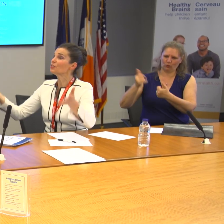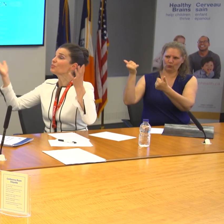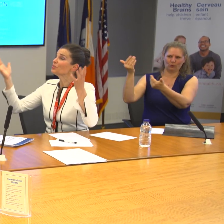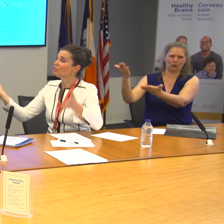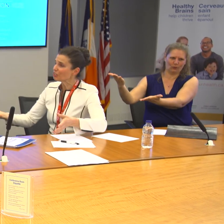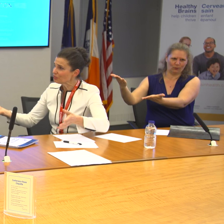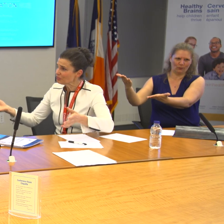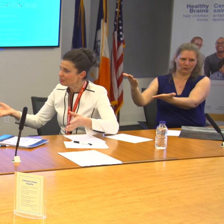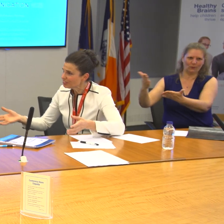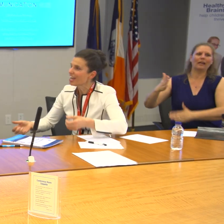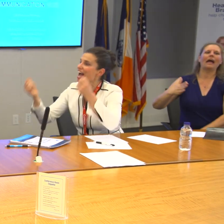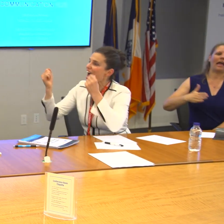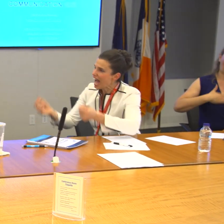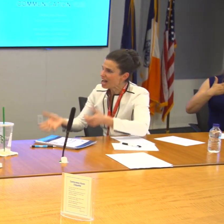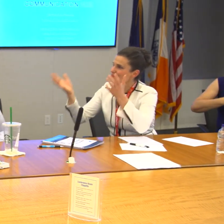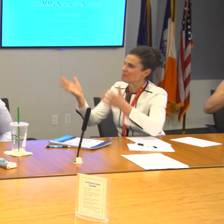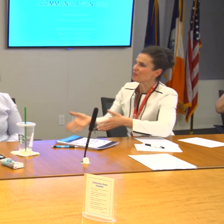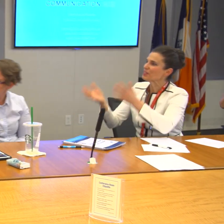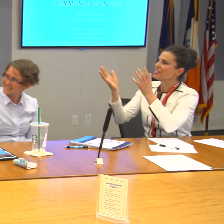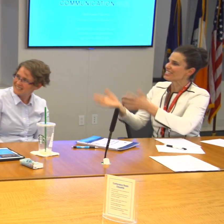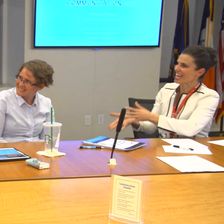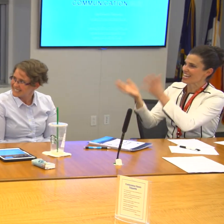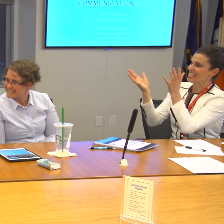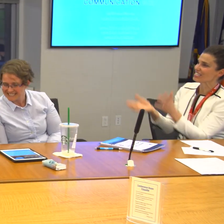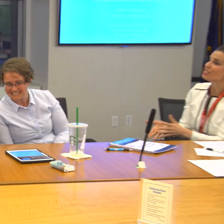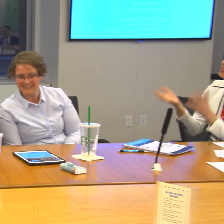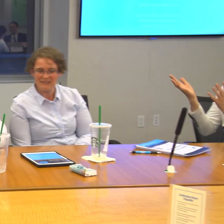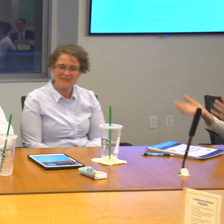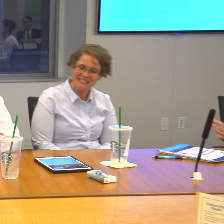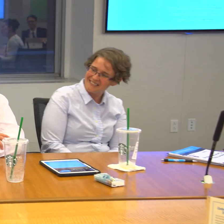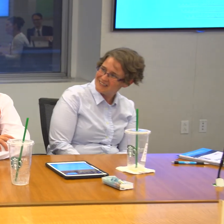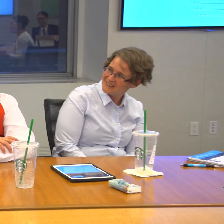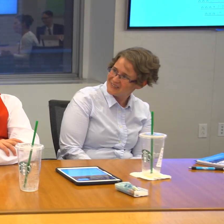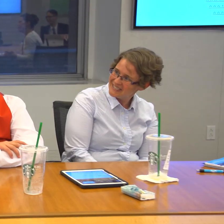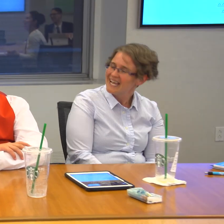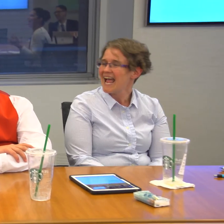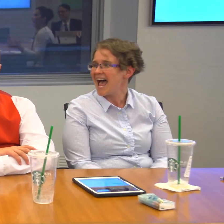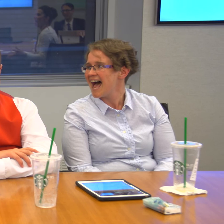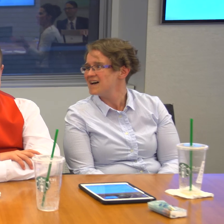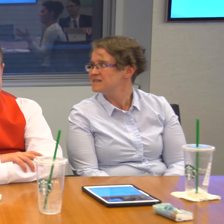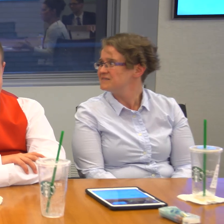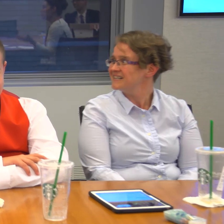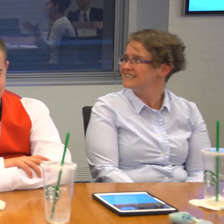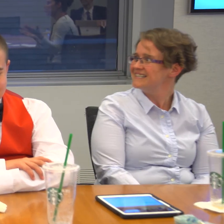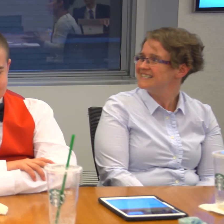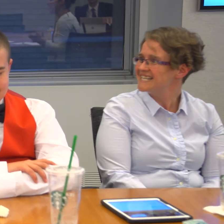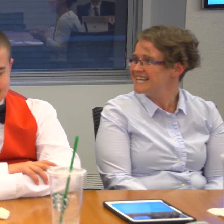birthday to you. Happy birthday to you.